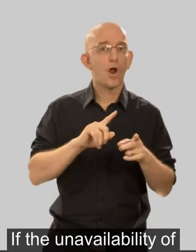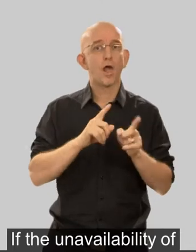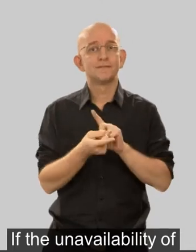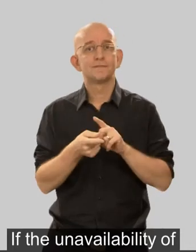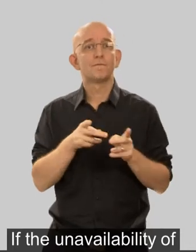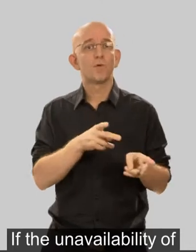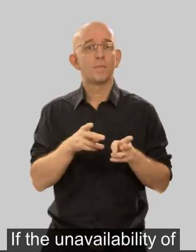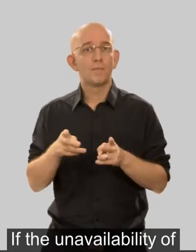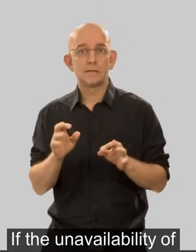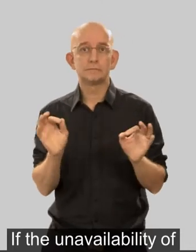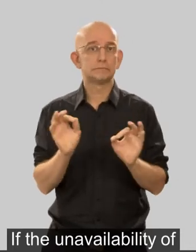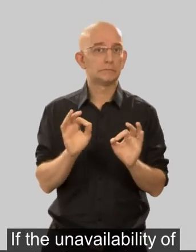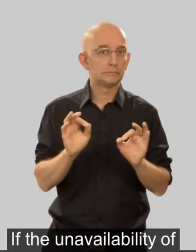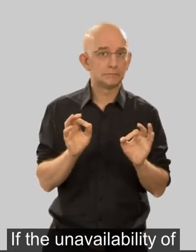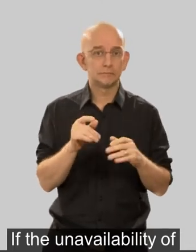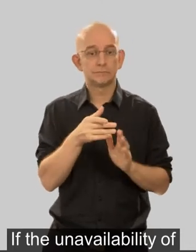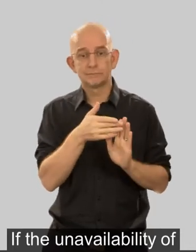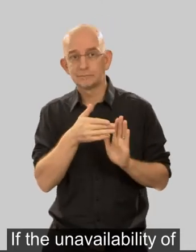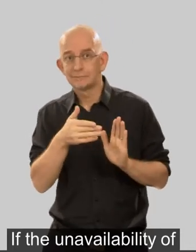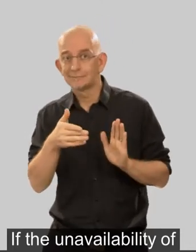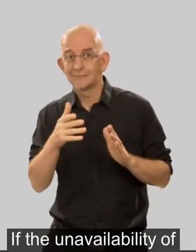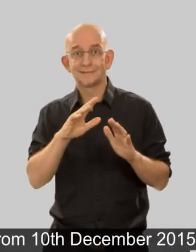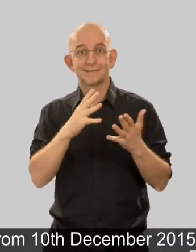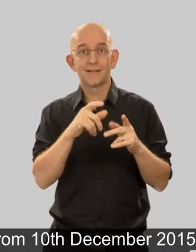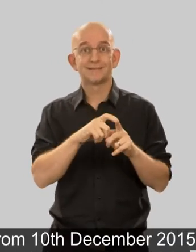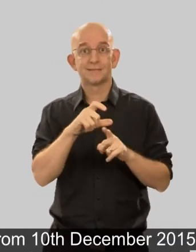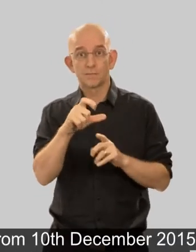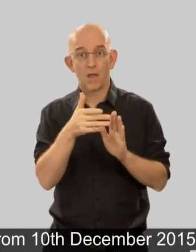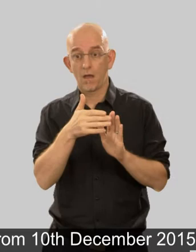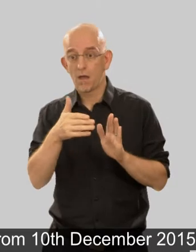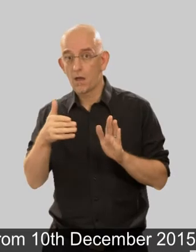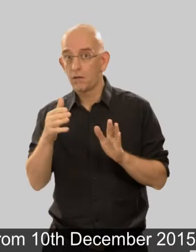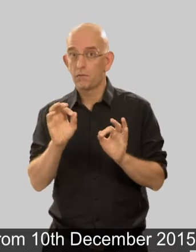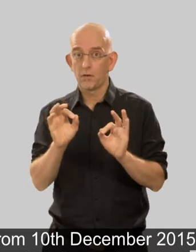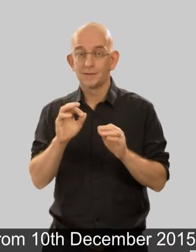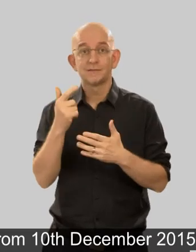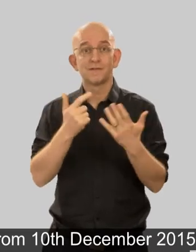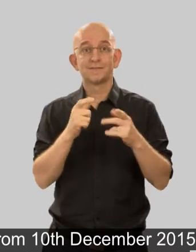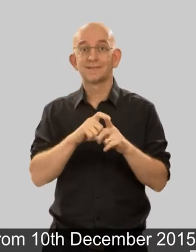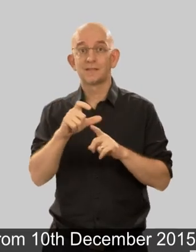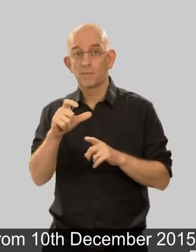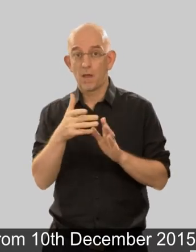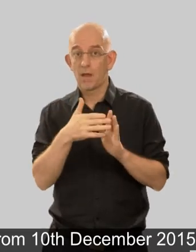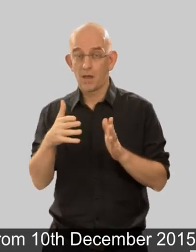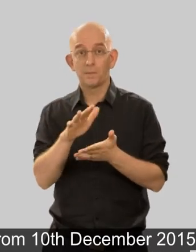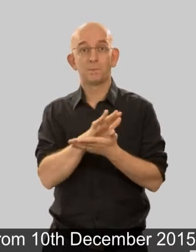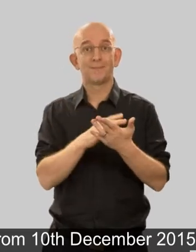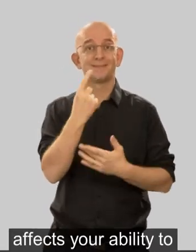If the unavailability of alternative formats in the week from 10th December 2015 to 17th December